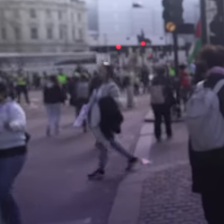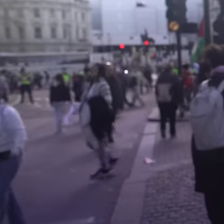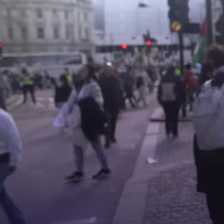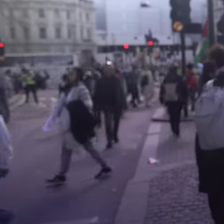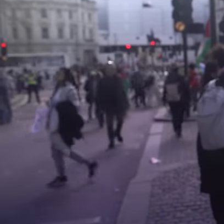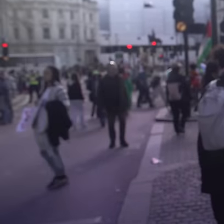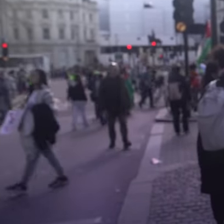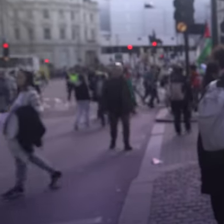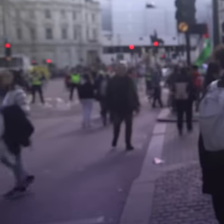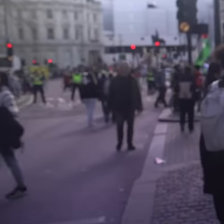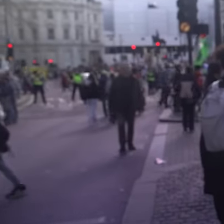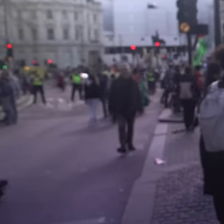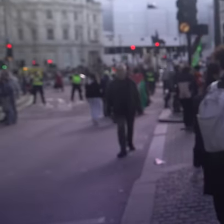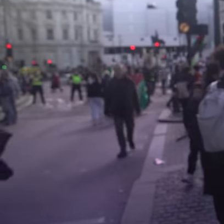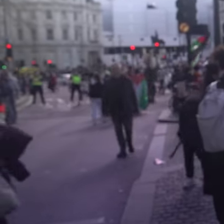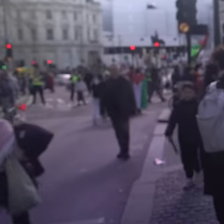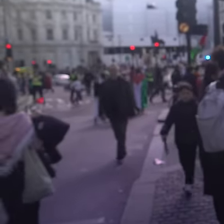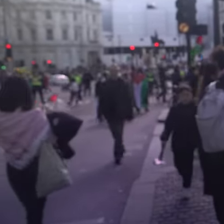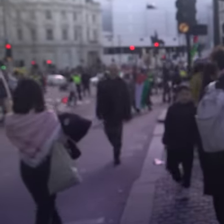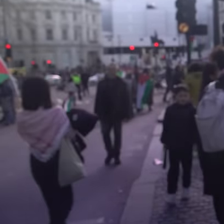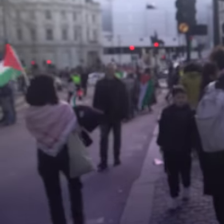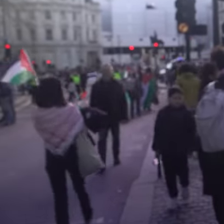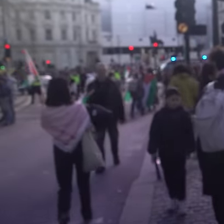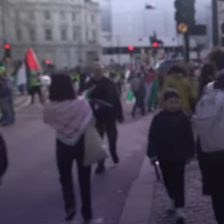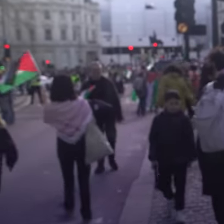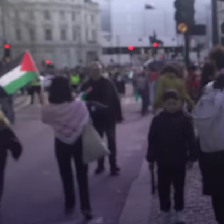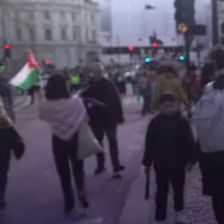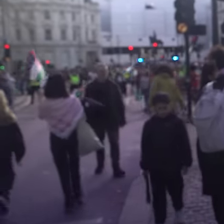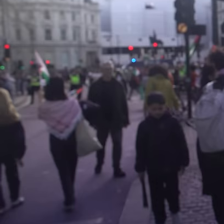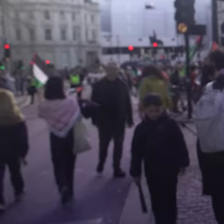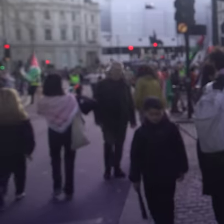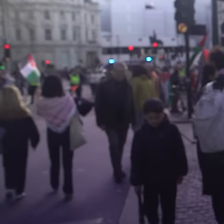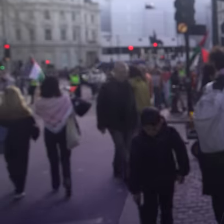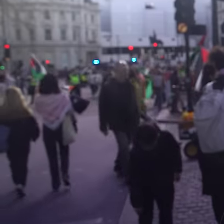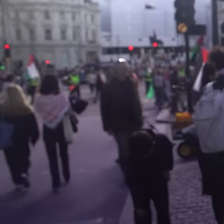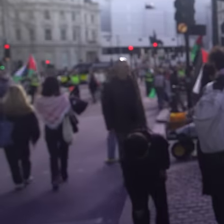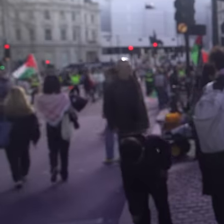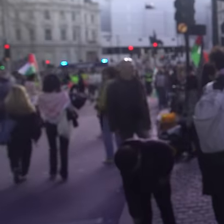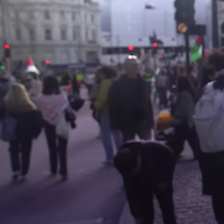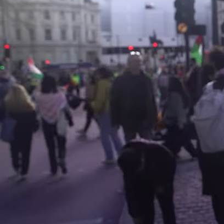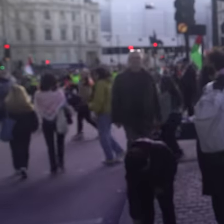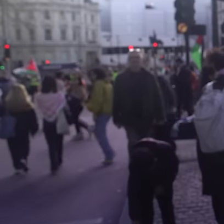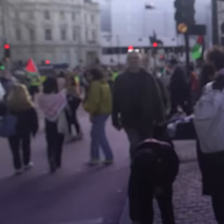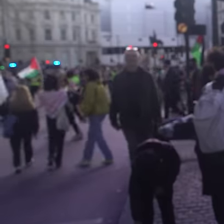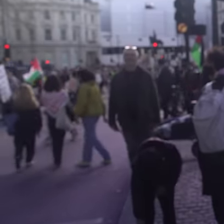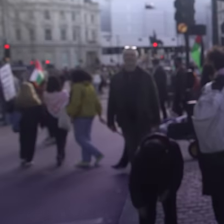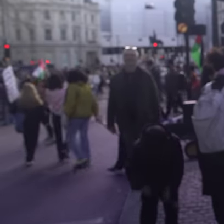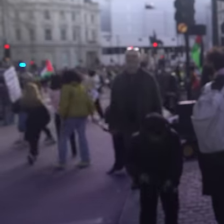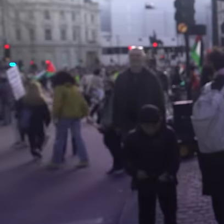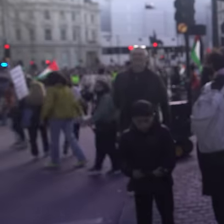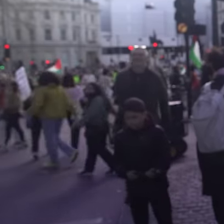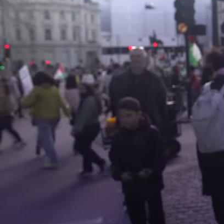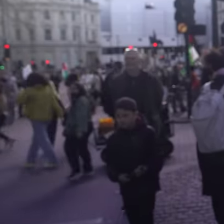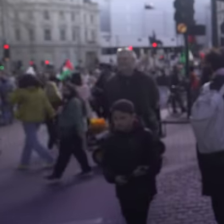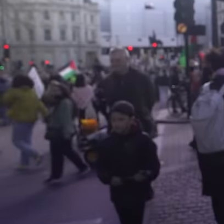Palestinian youth movement. We're a transnational grassroots organization of Palestinian and Arab youth fighting the ongoing Zionist